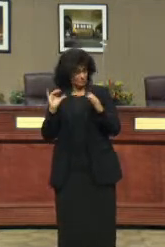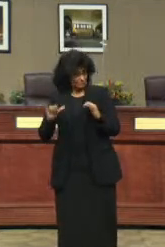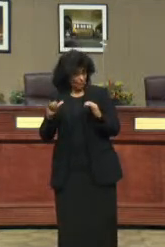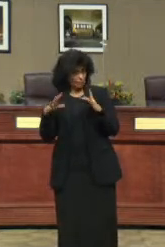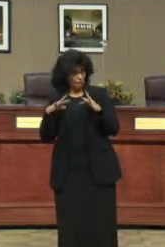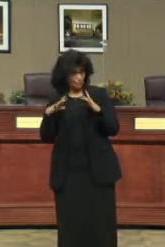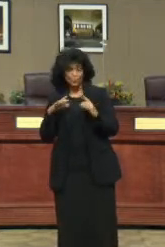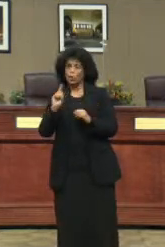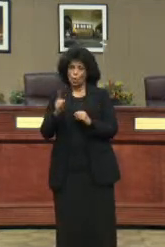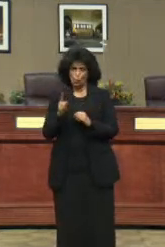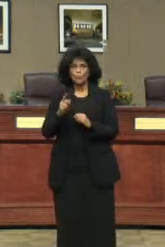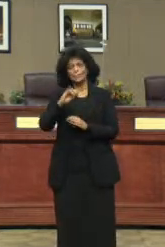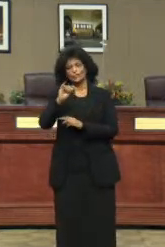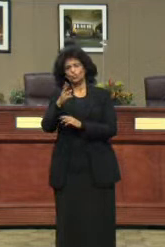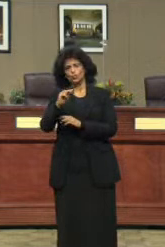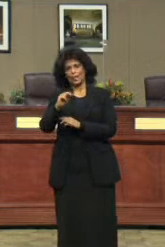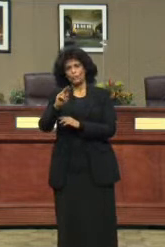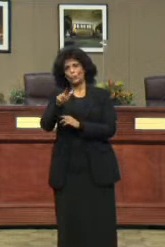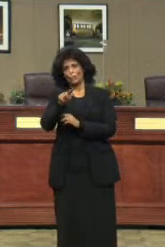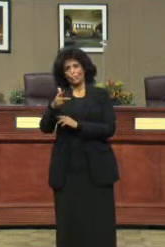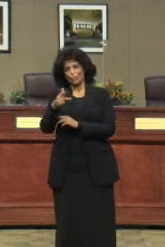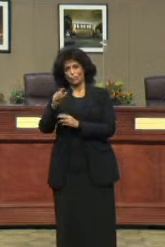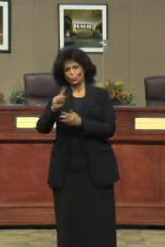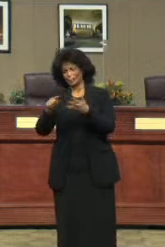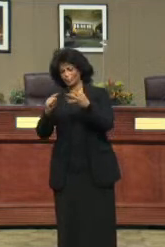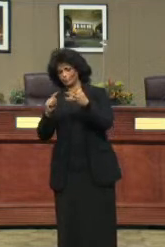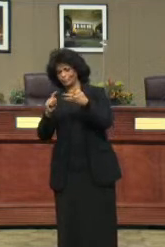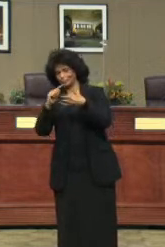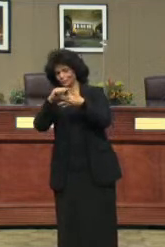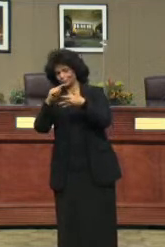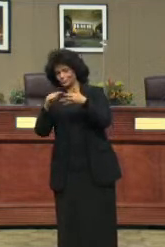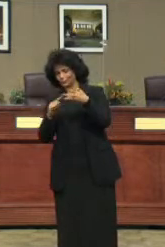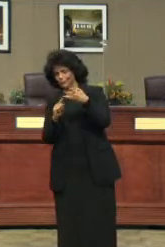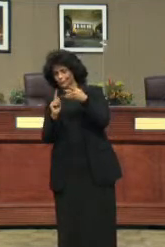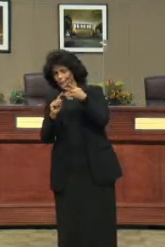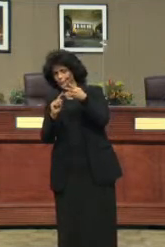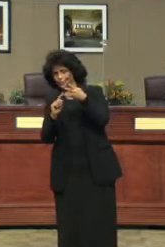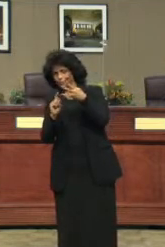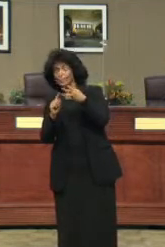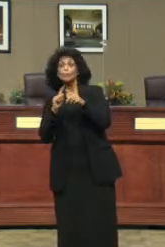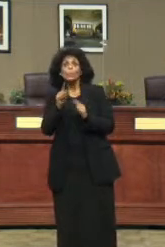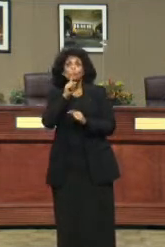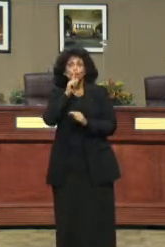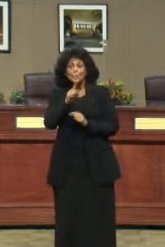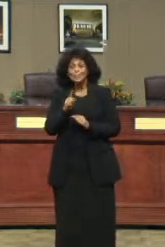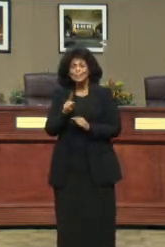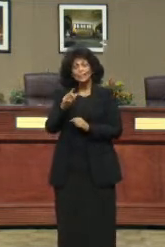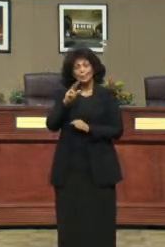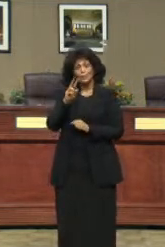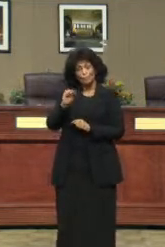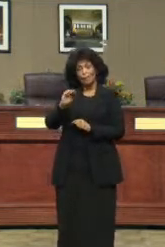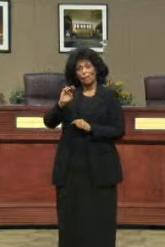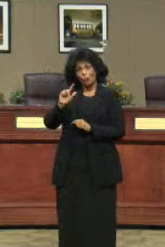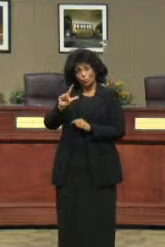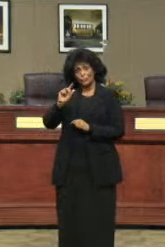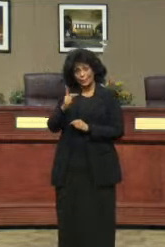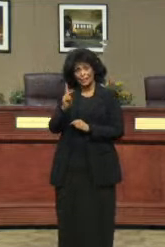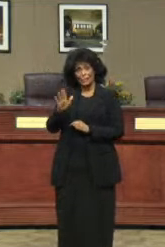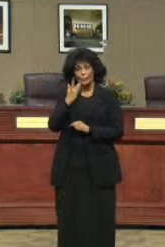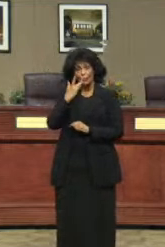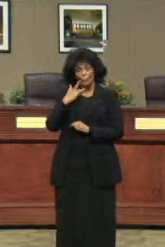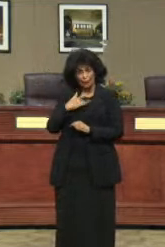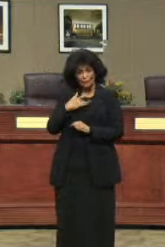January, Dr. King's birthday is in fact tomorrow, January the 15th. He would have been